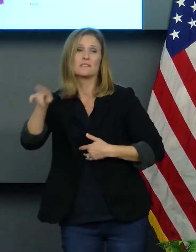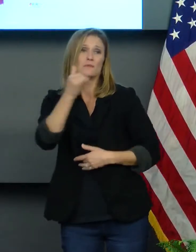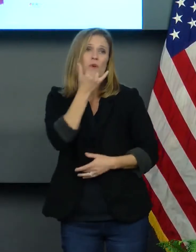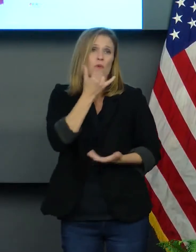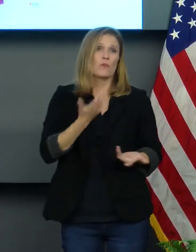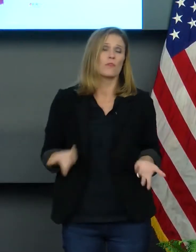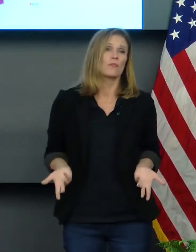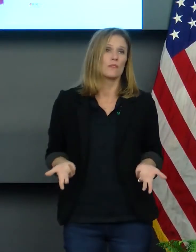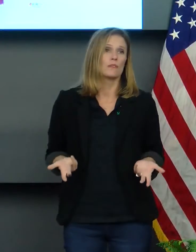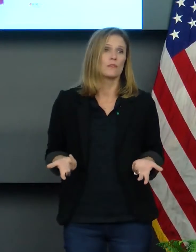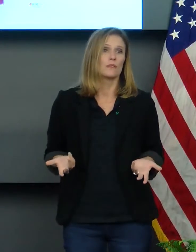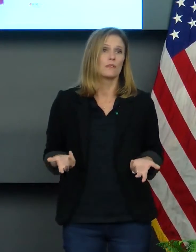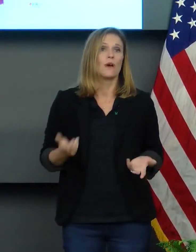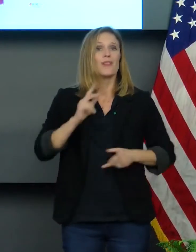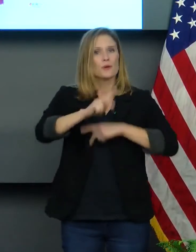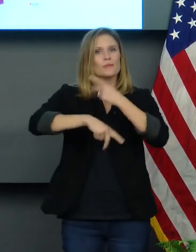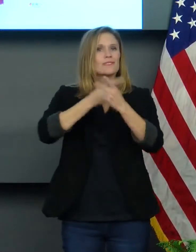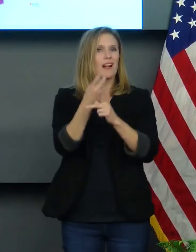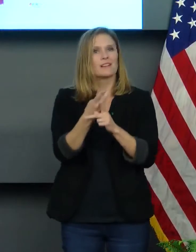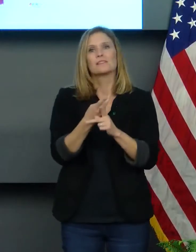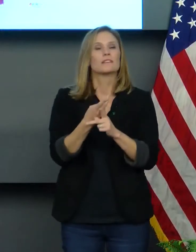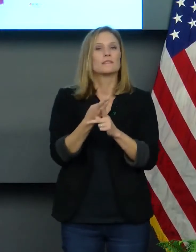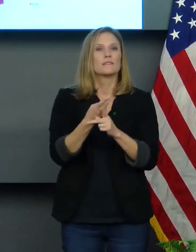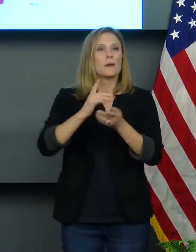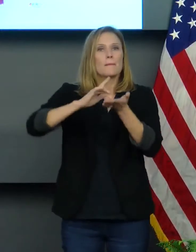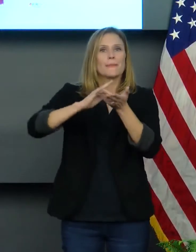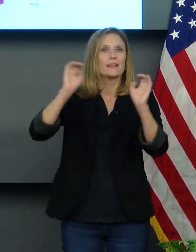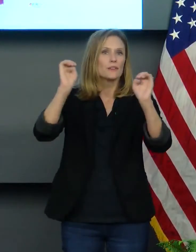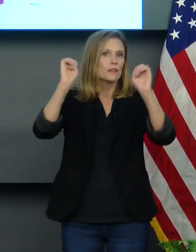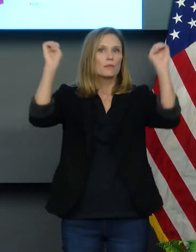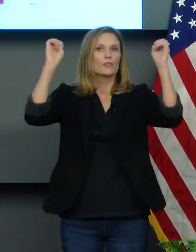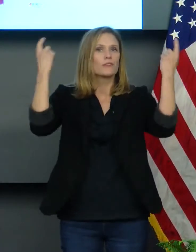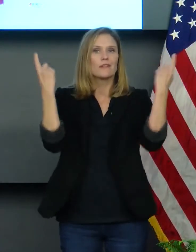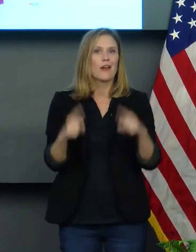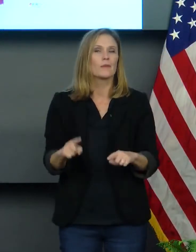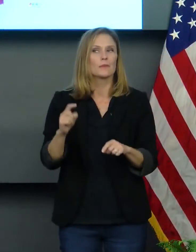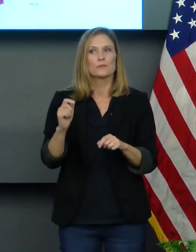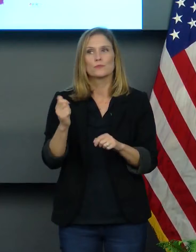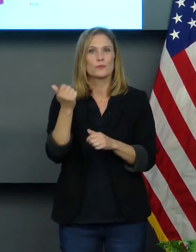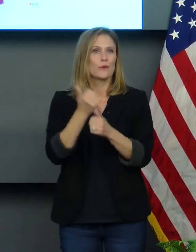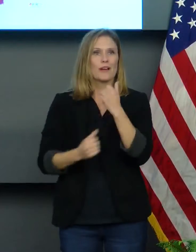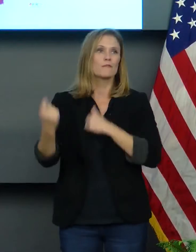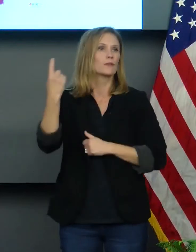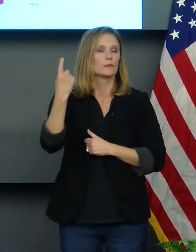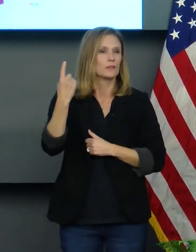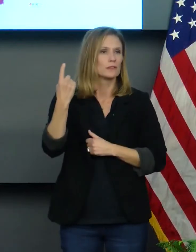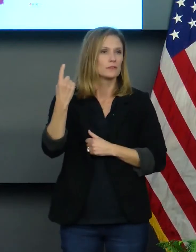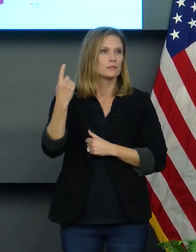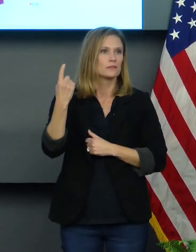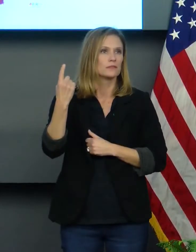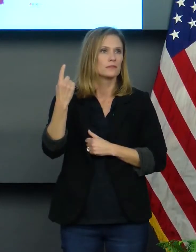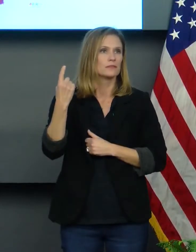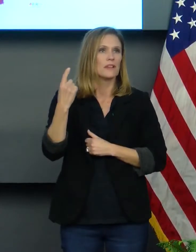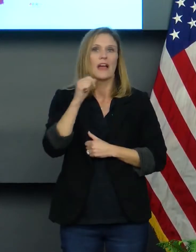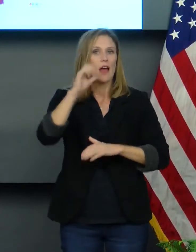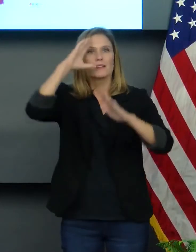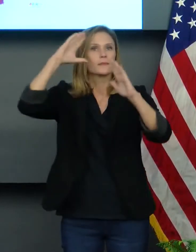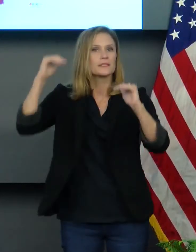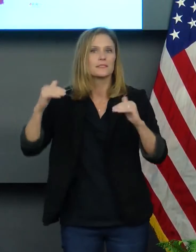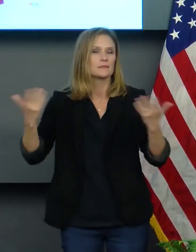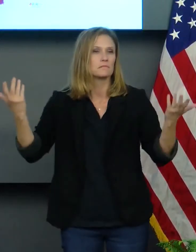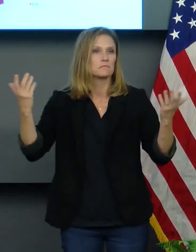wrong. Because these types of medical emergencies happen to everyone, and they happen when they are least